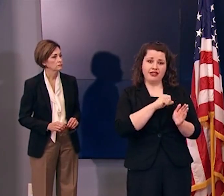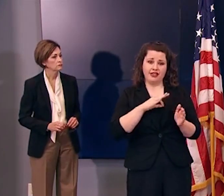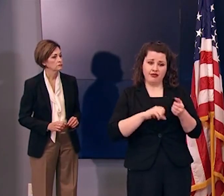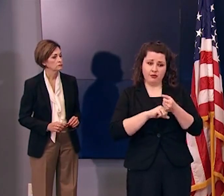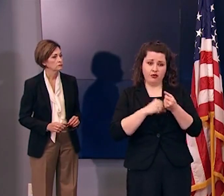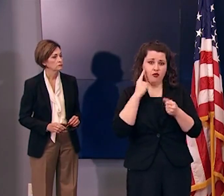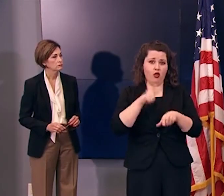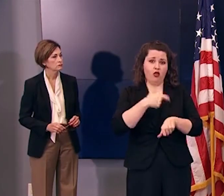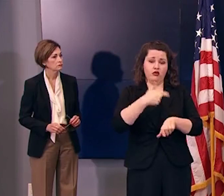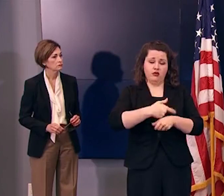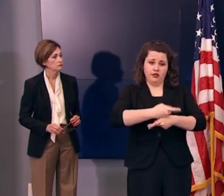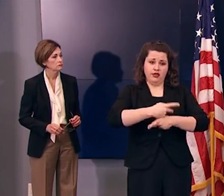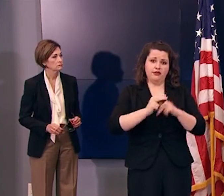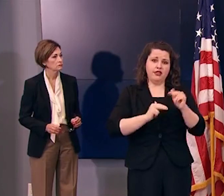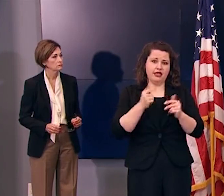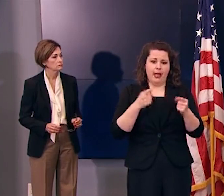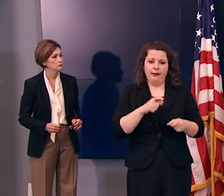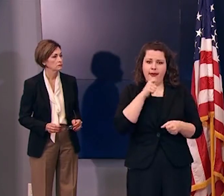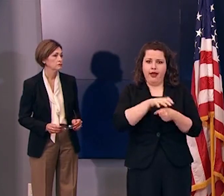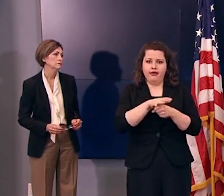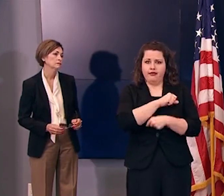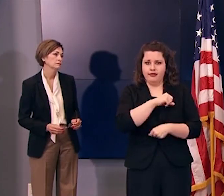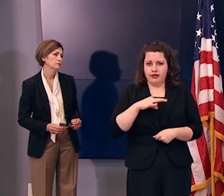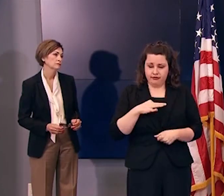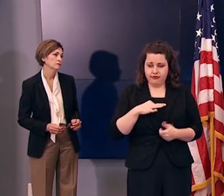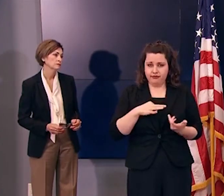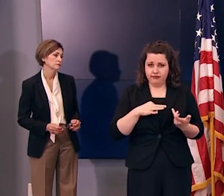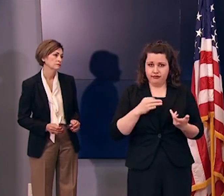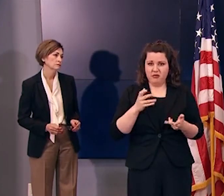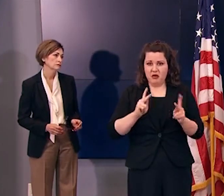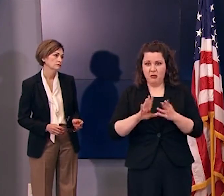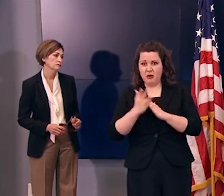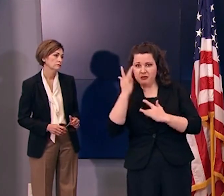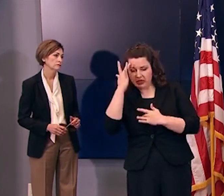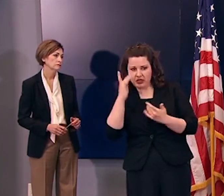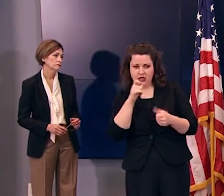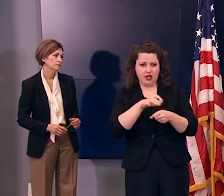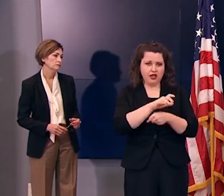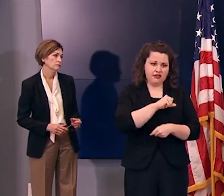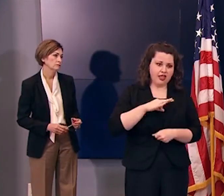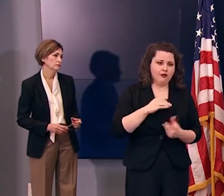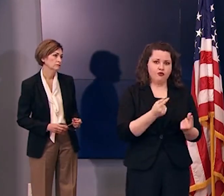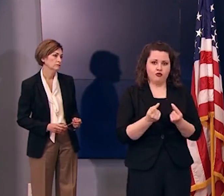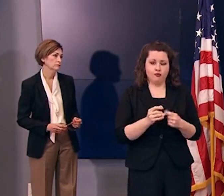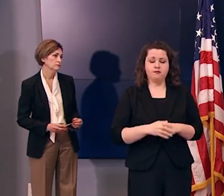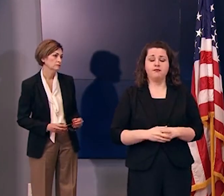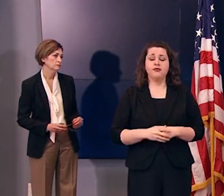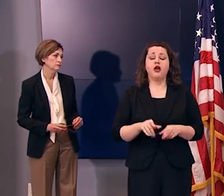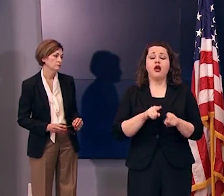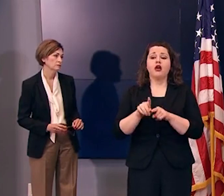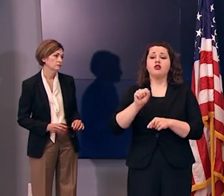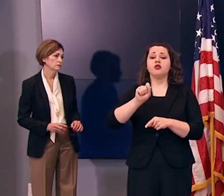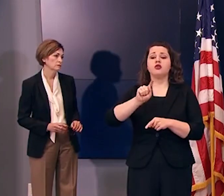care facilities when shortages of staff arise. We're also developing strike teams to assist businesses, and these teams will have